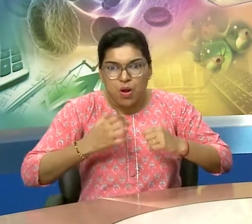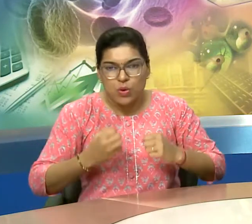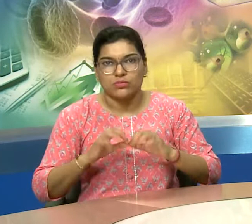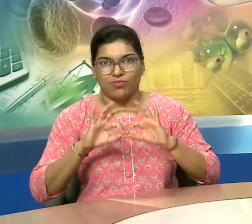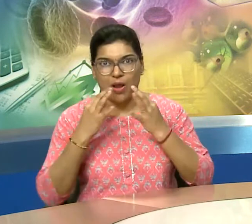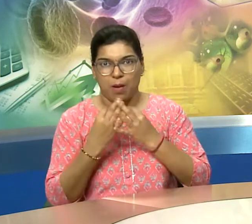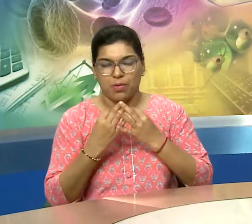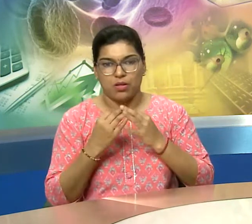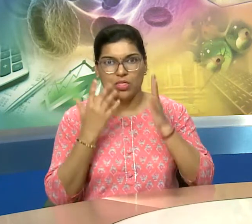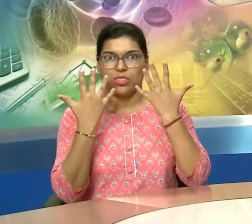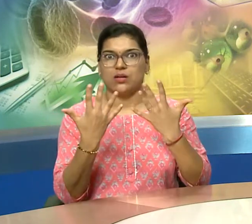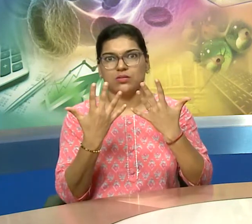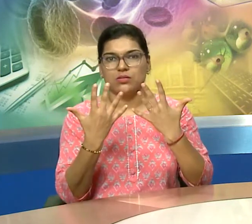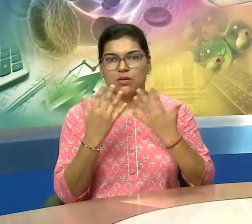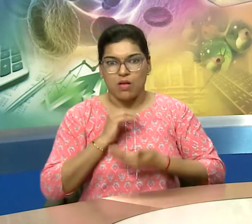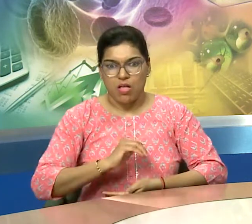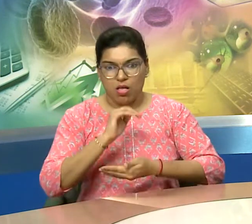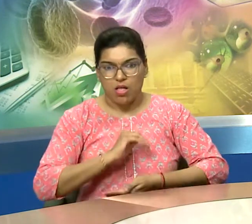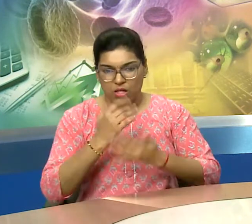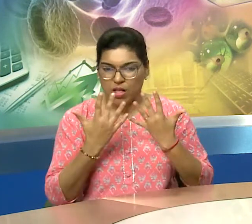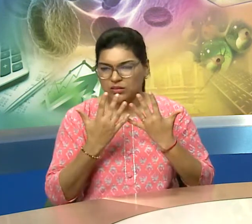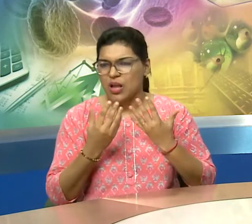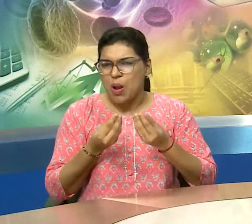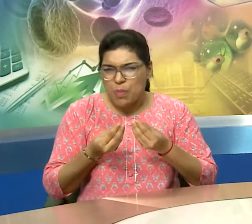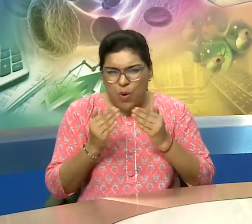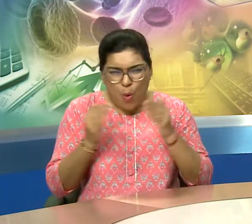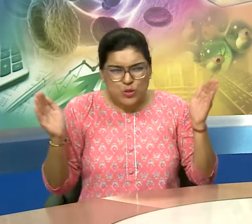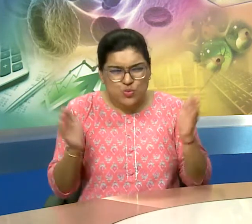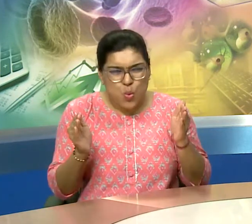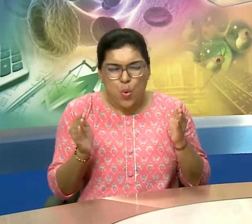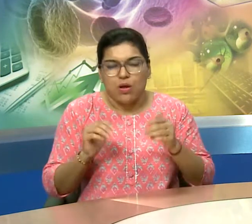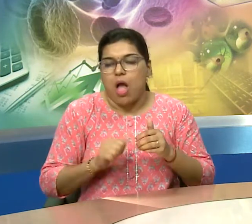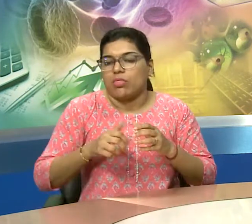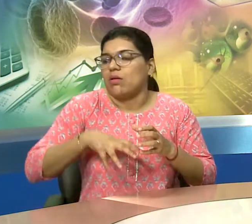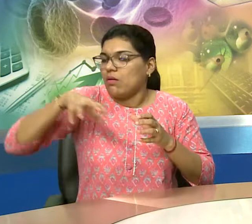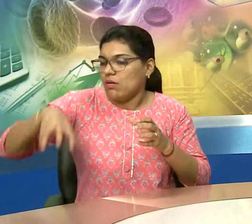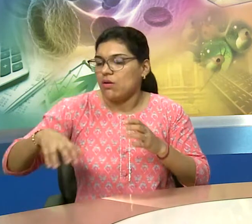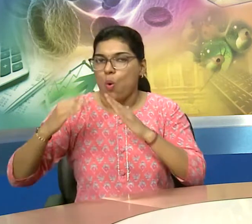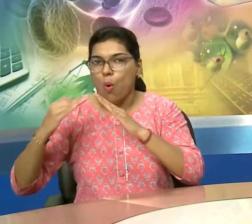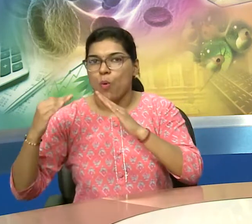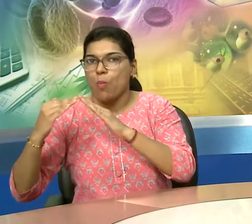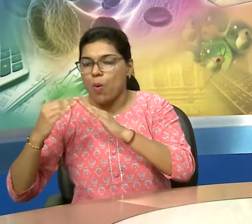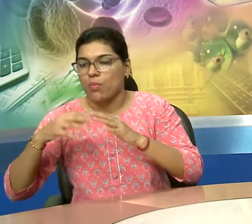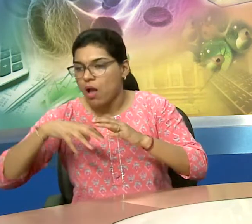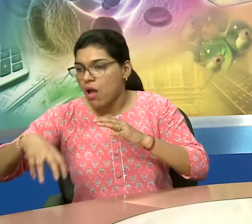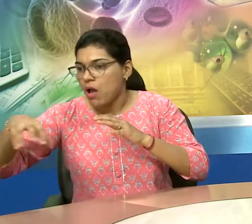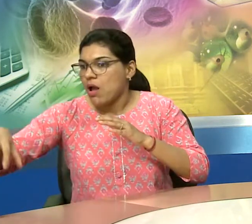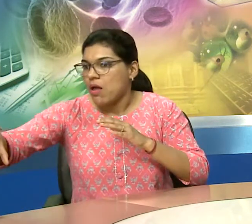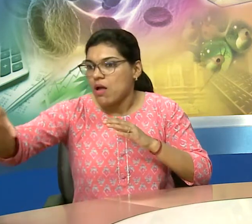because the human population is growing. So there is a need for space, for more commodities